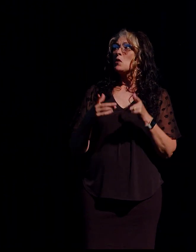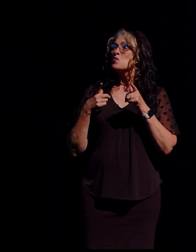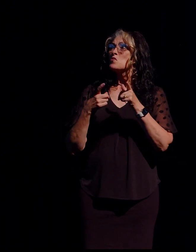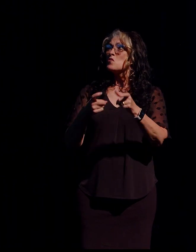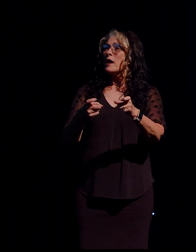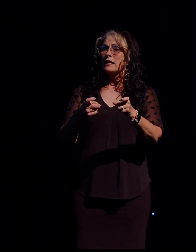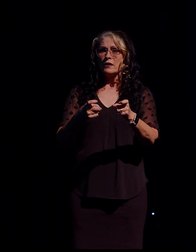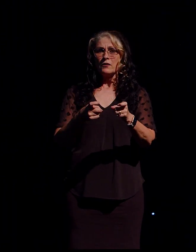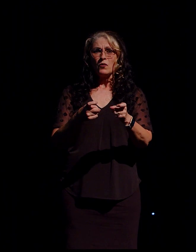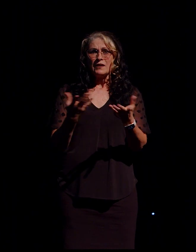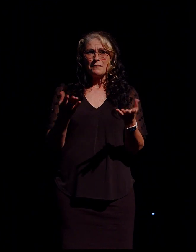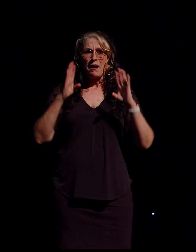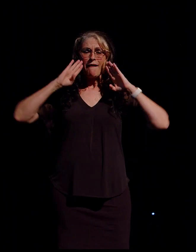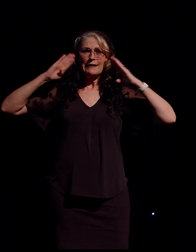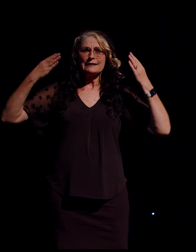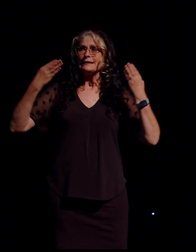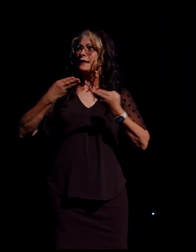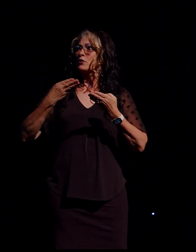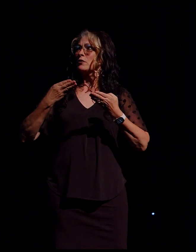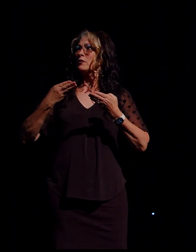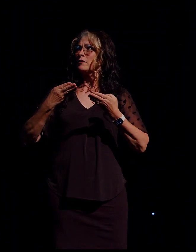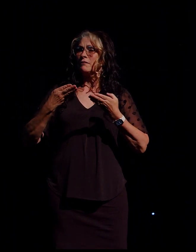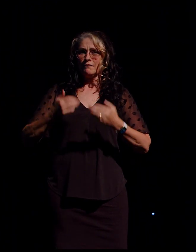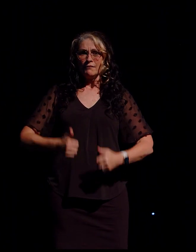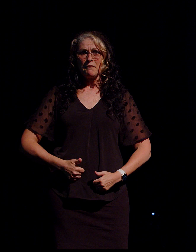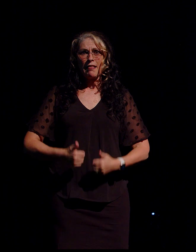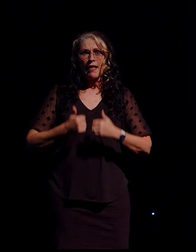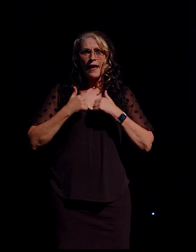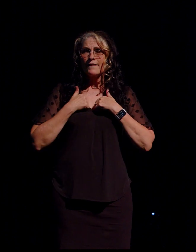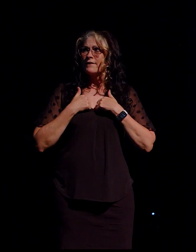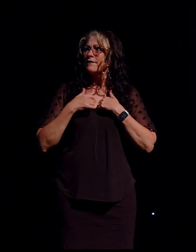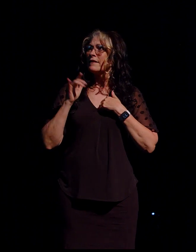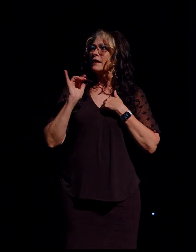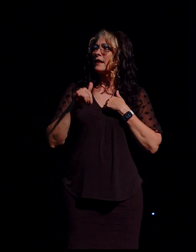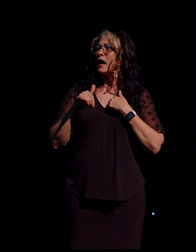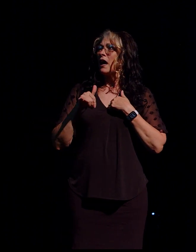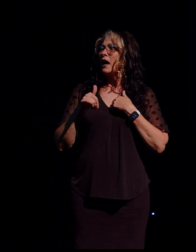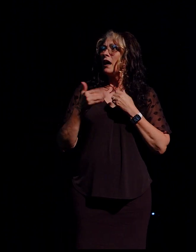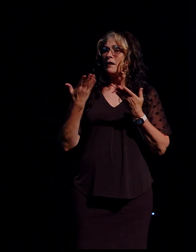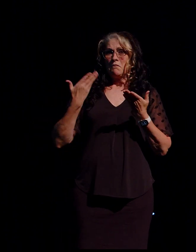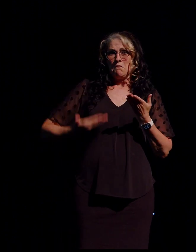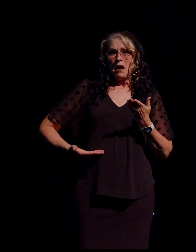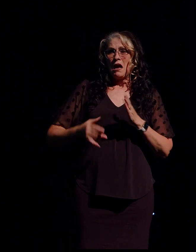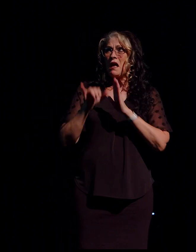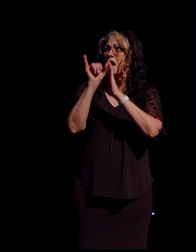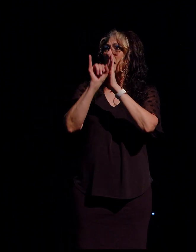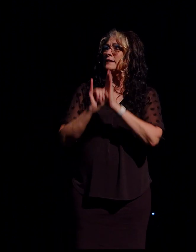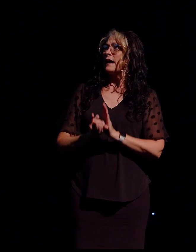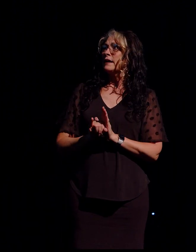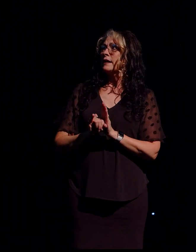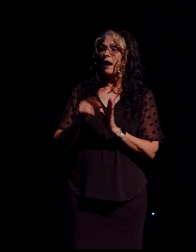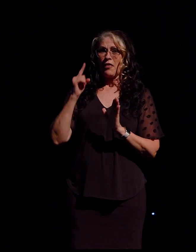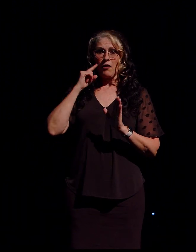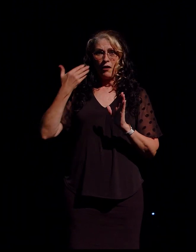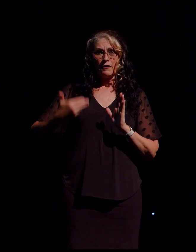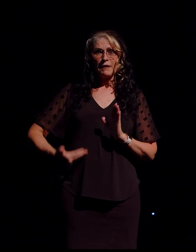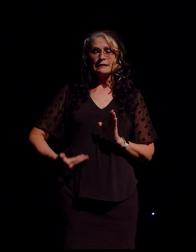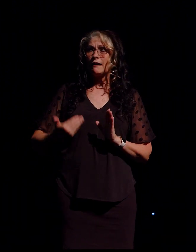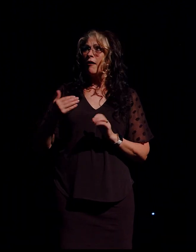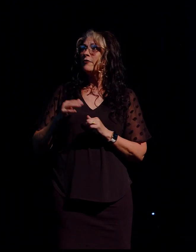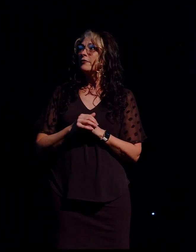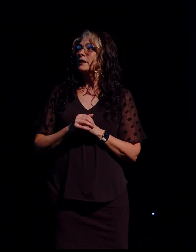been, was the central thing in my life. It was my identity. It's how I thought of